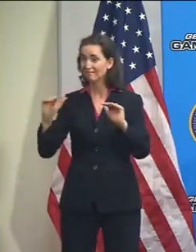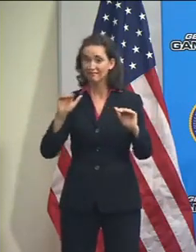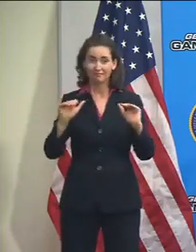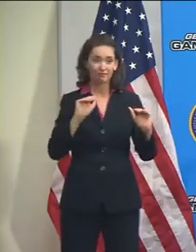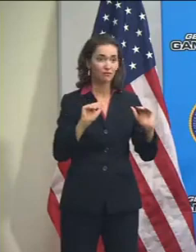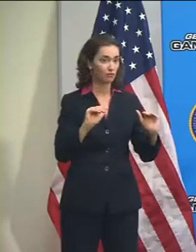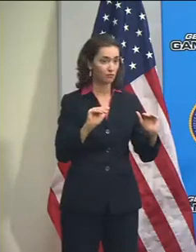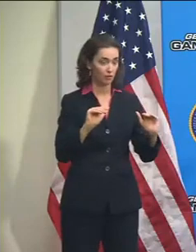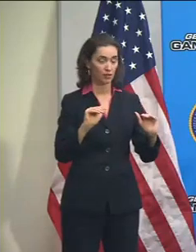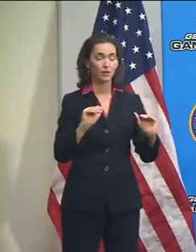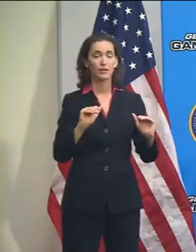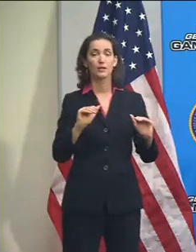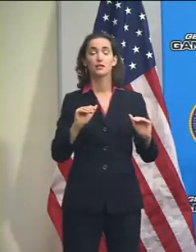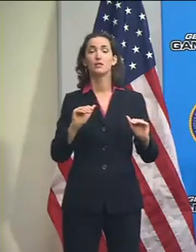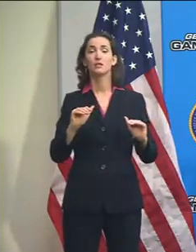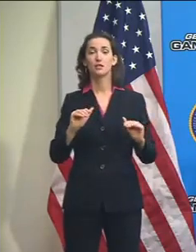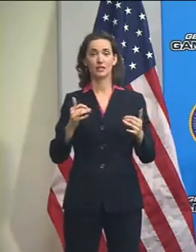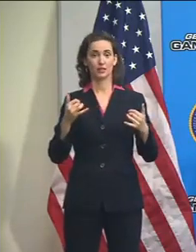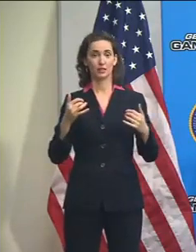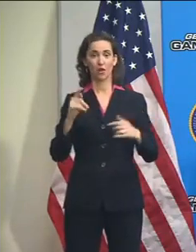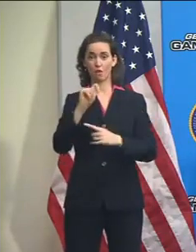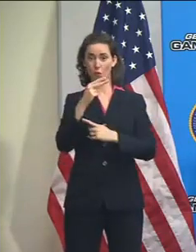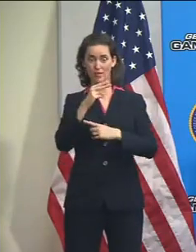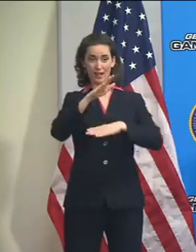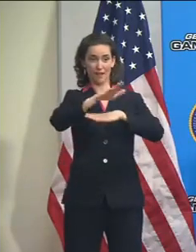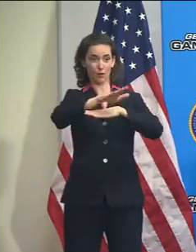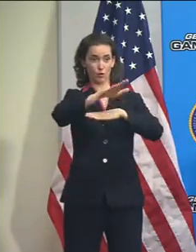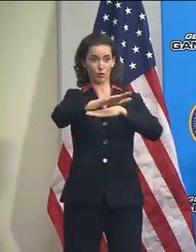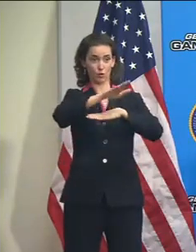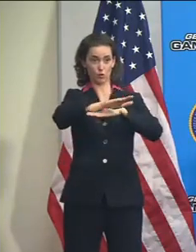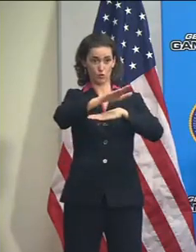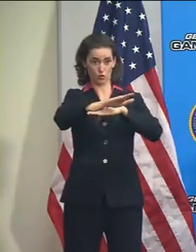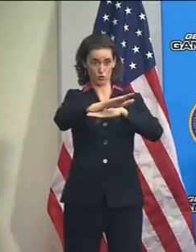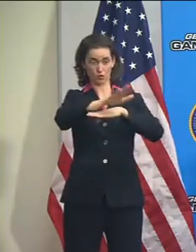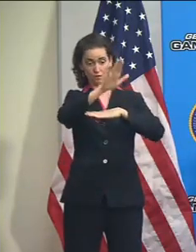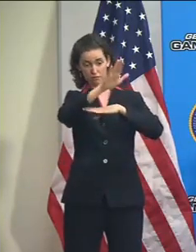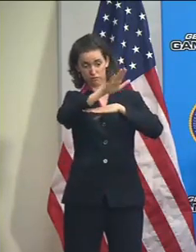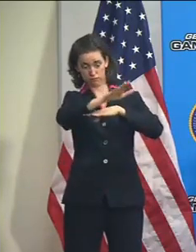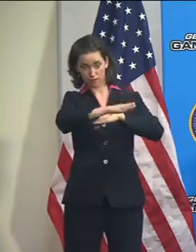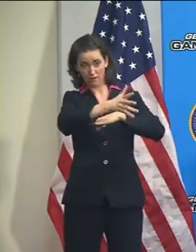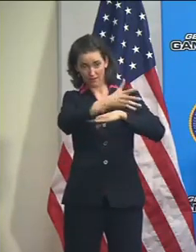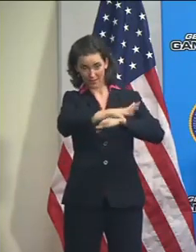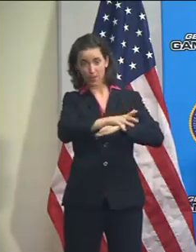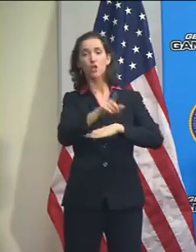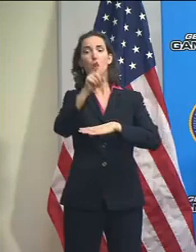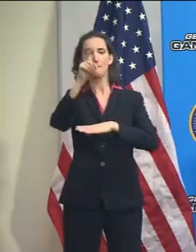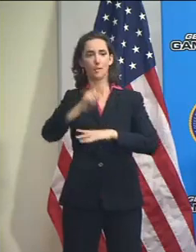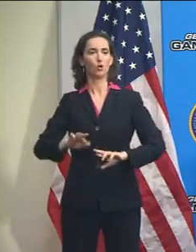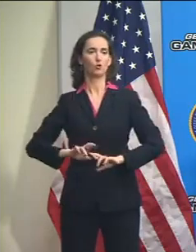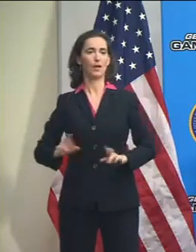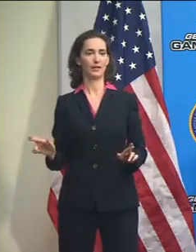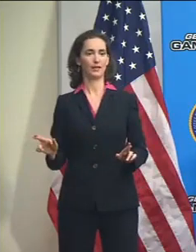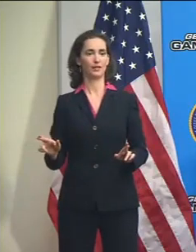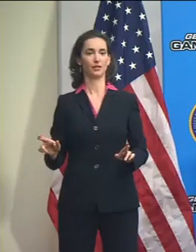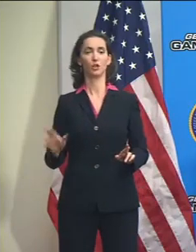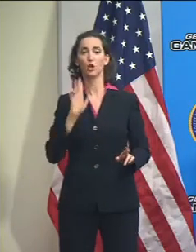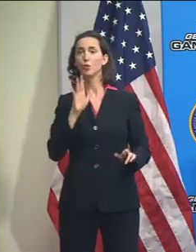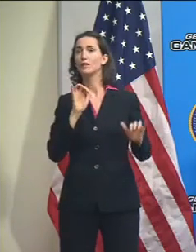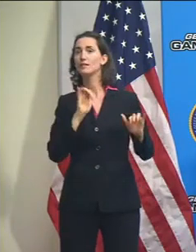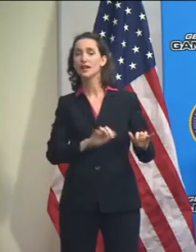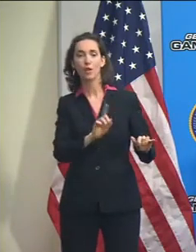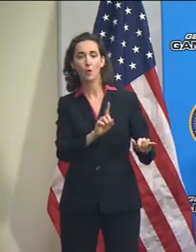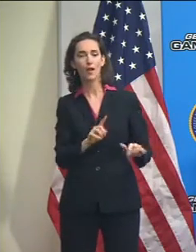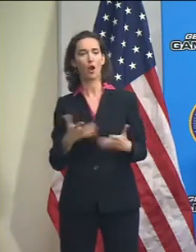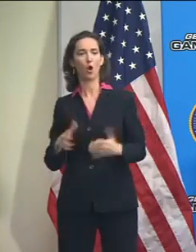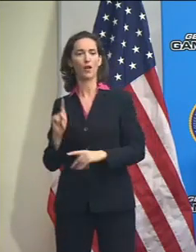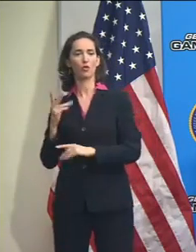Louisiana is that by the end of the day Thursday, you need to be where you intend to be as you